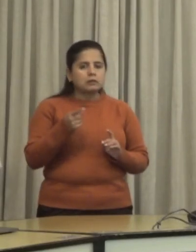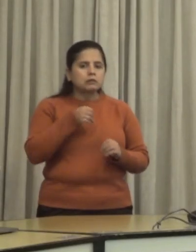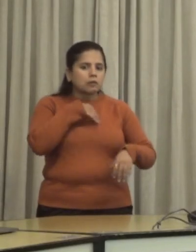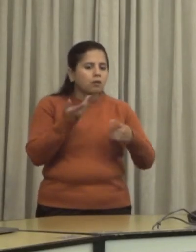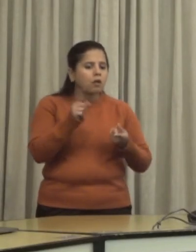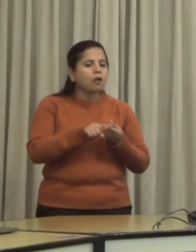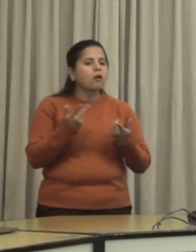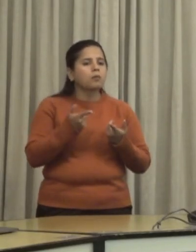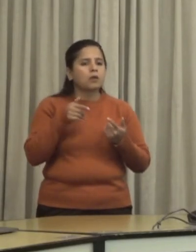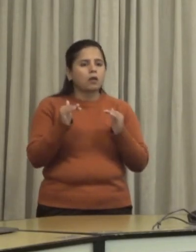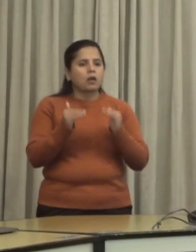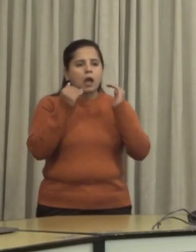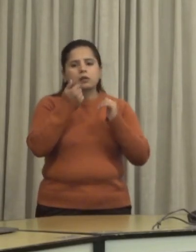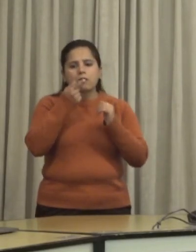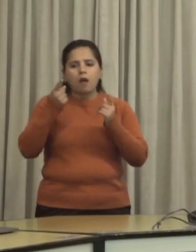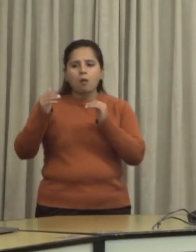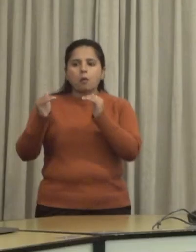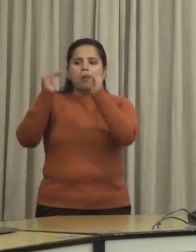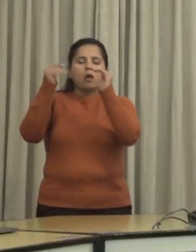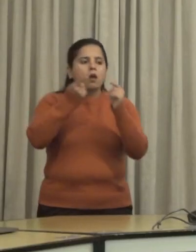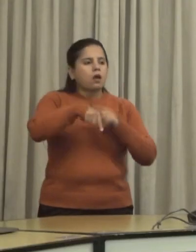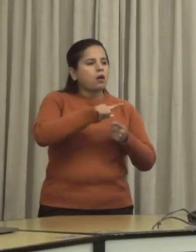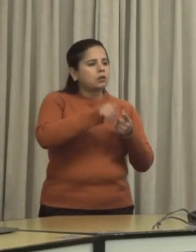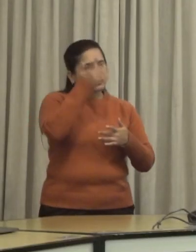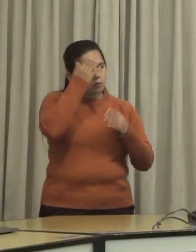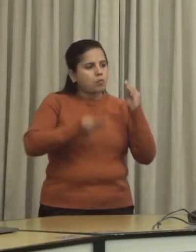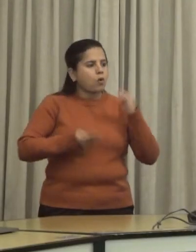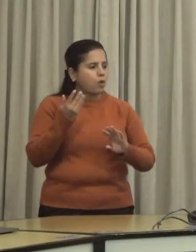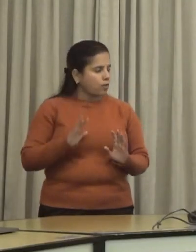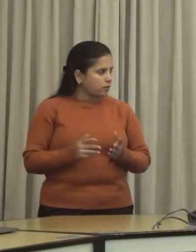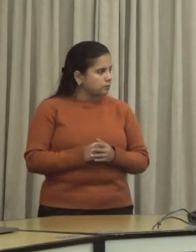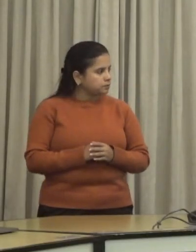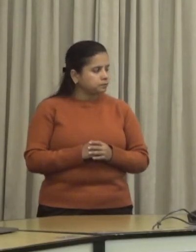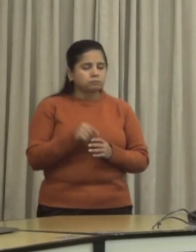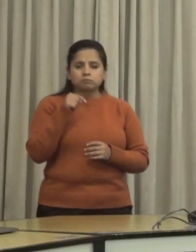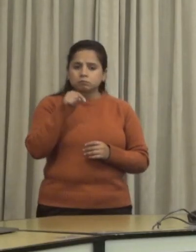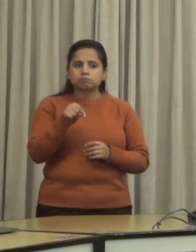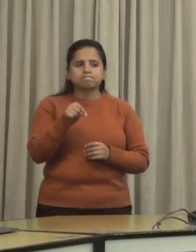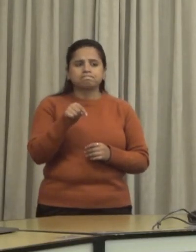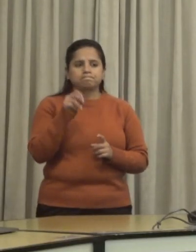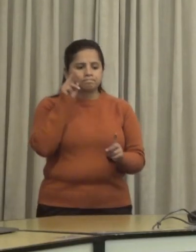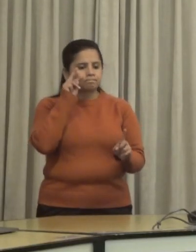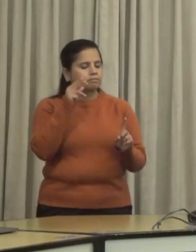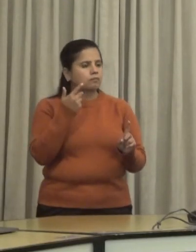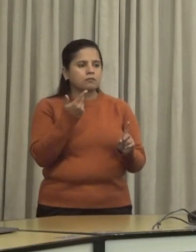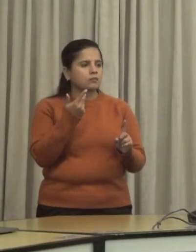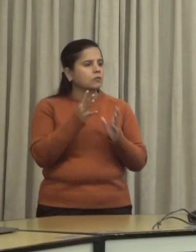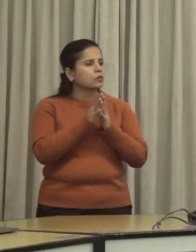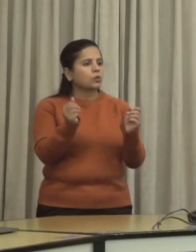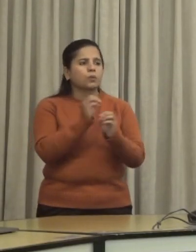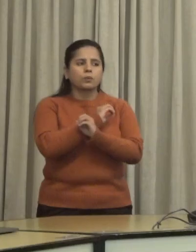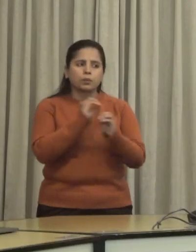suffering imposed by advances in medicine. Now, this aspect has not gone